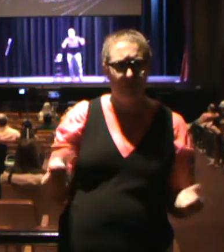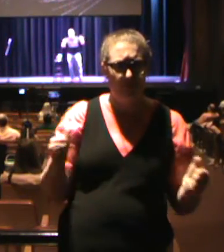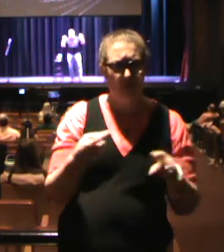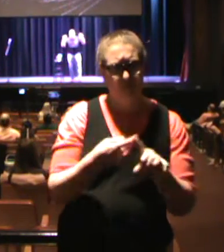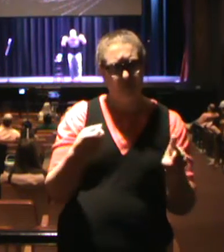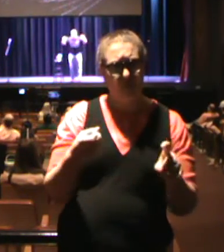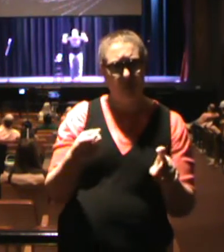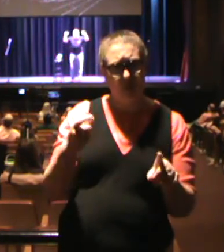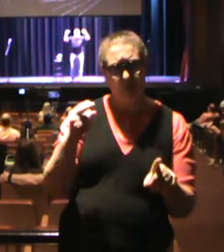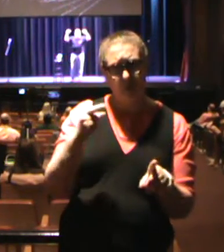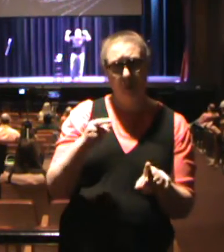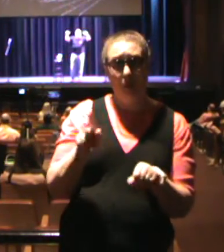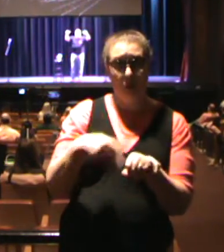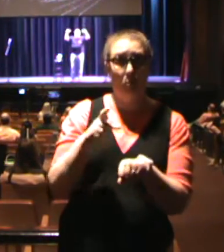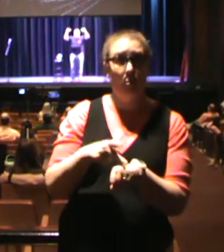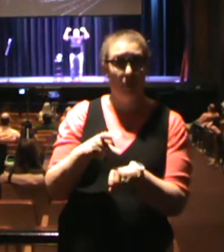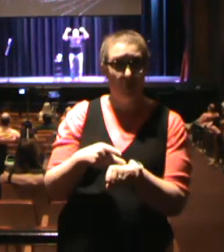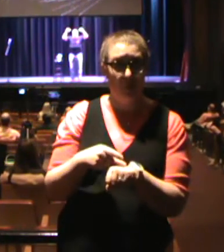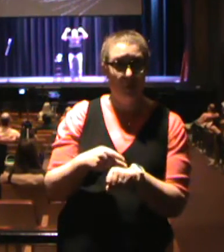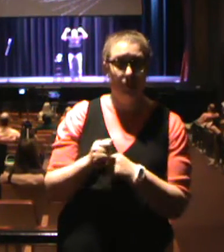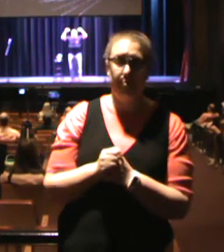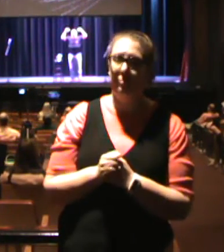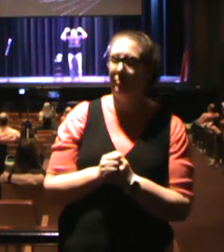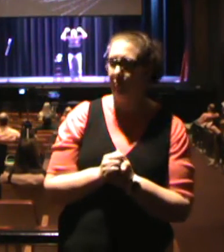purpose if it's not keeping